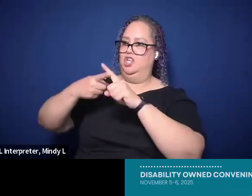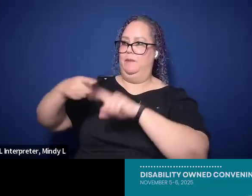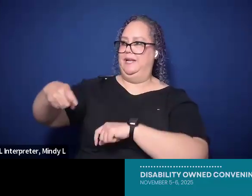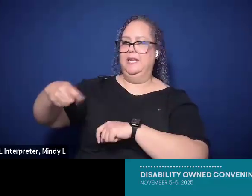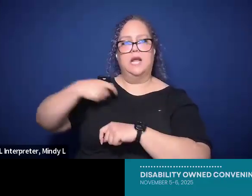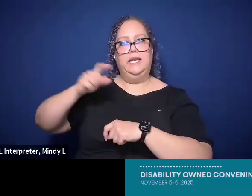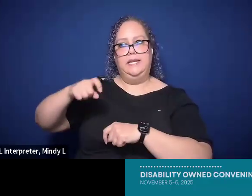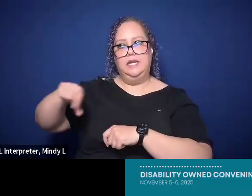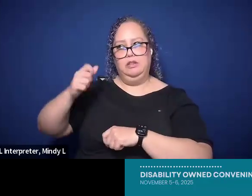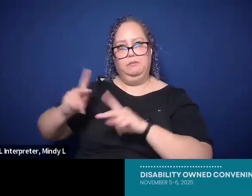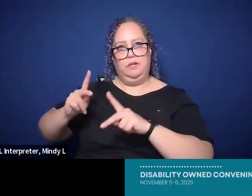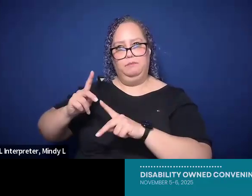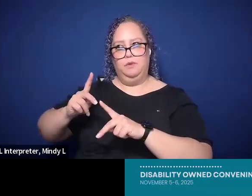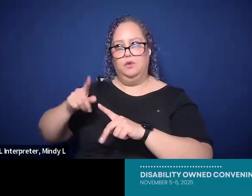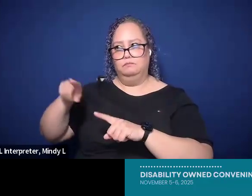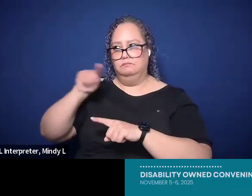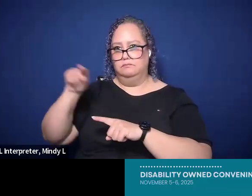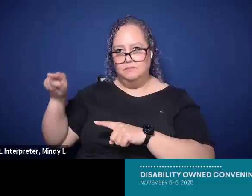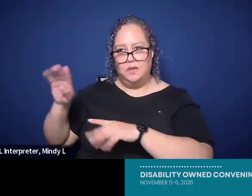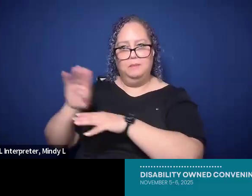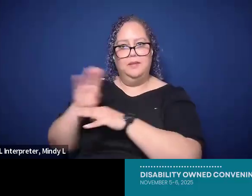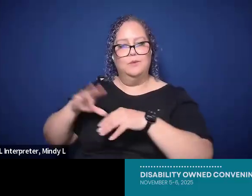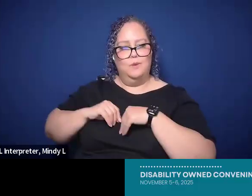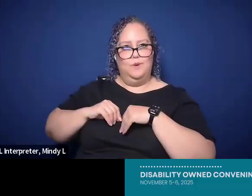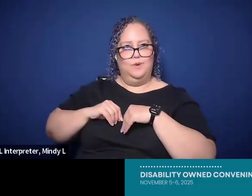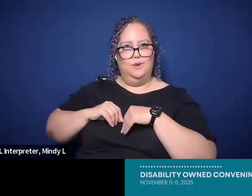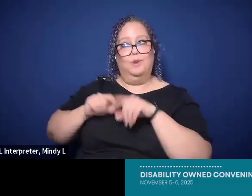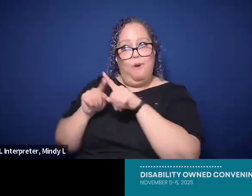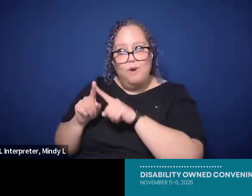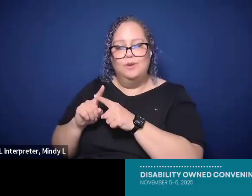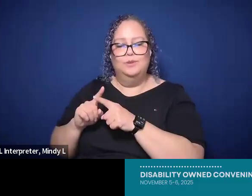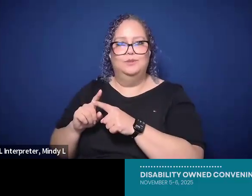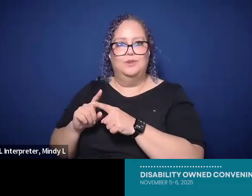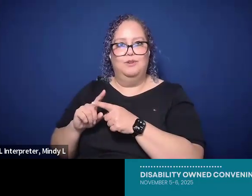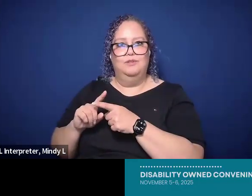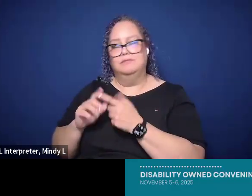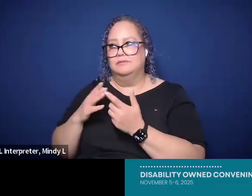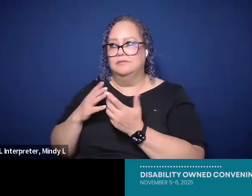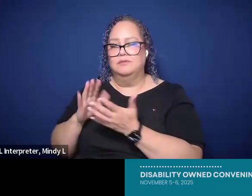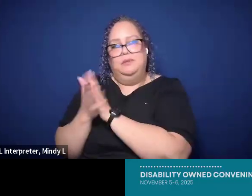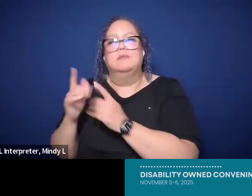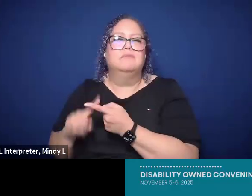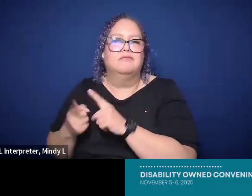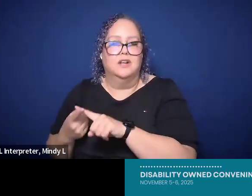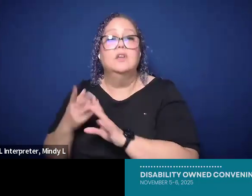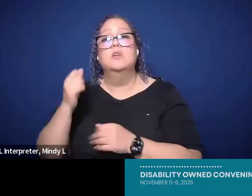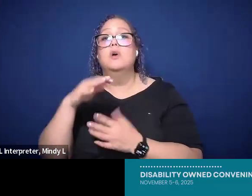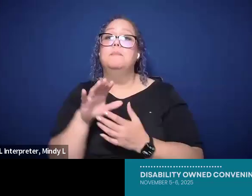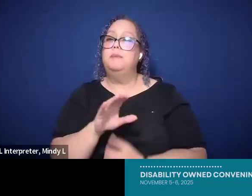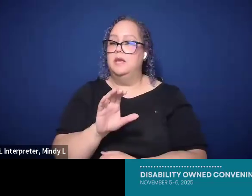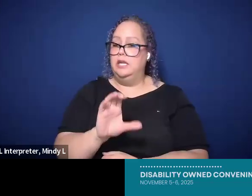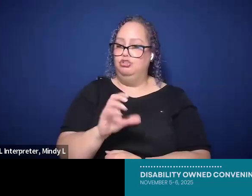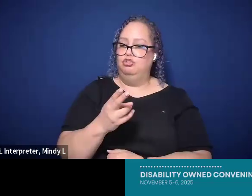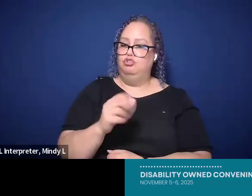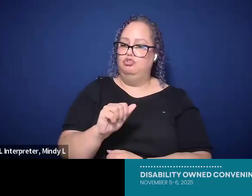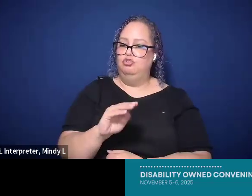also entrepreneurs. And so I would encourage you to definitely check out your local Chamber of Commerce meetings, or